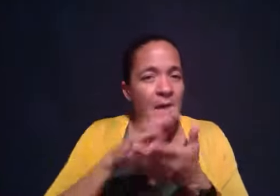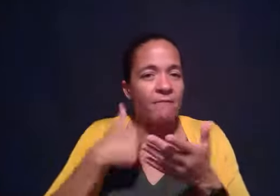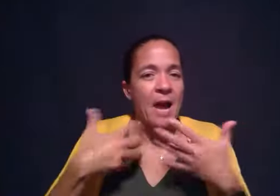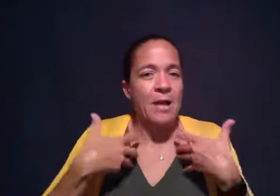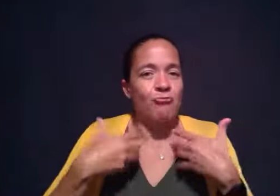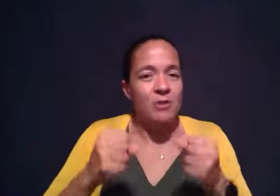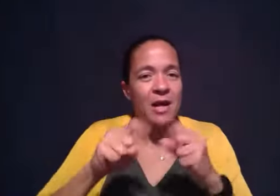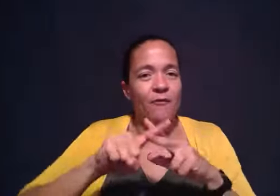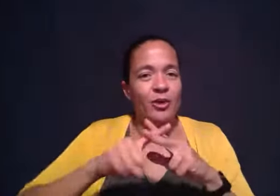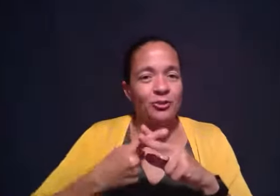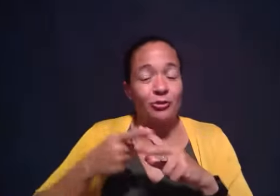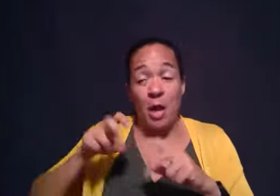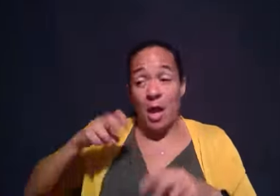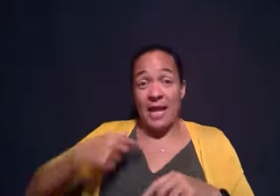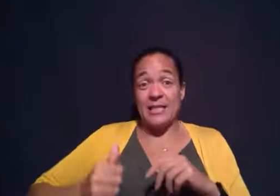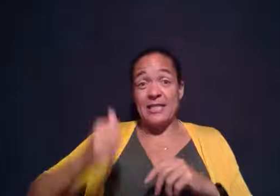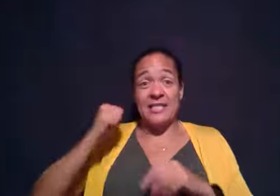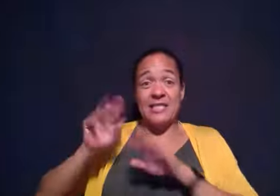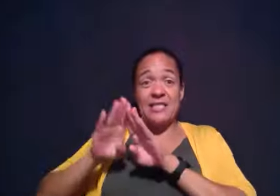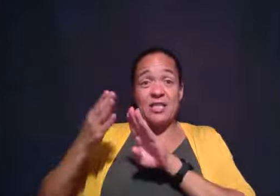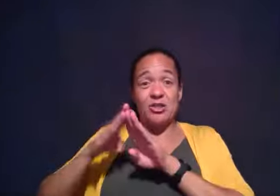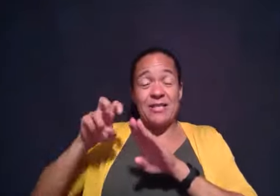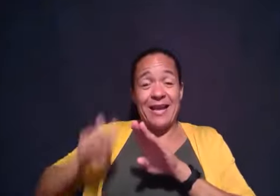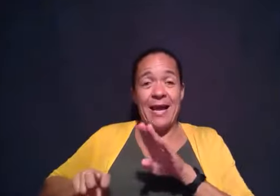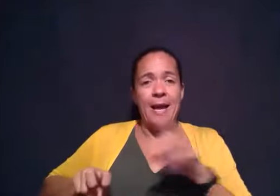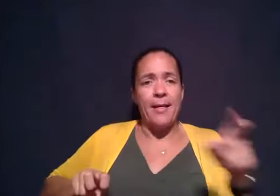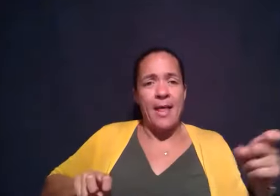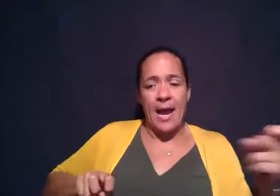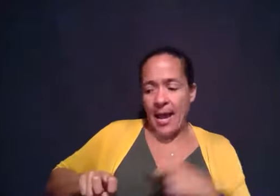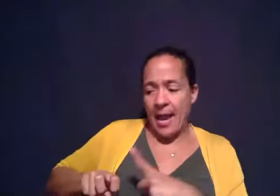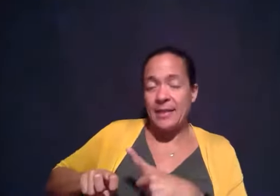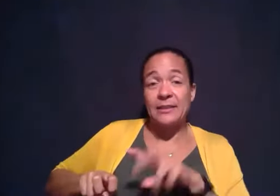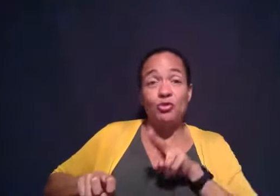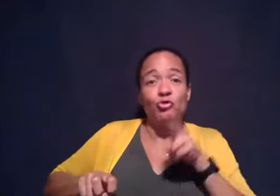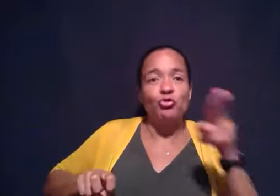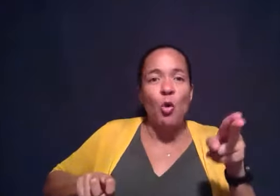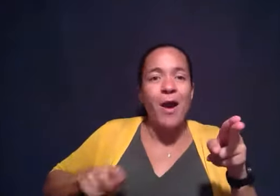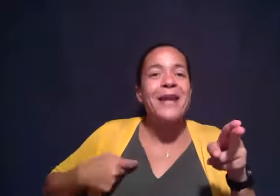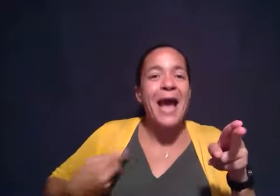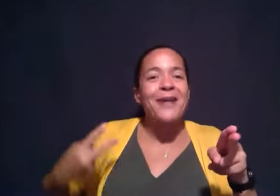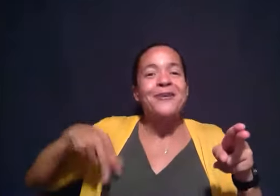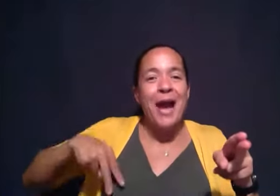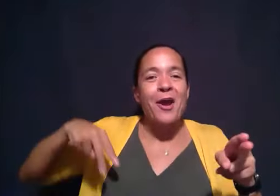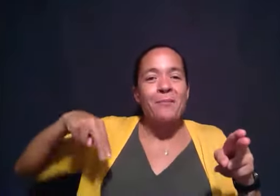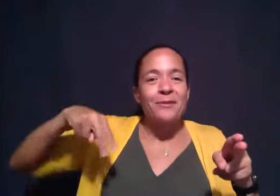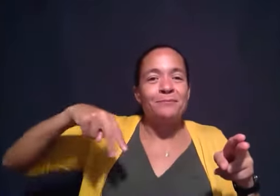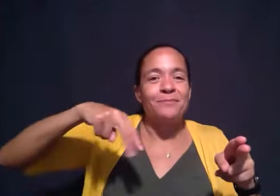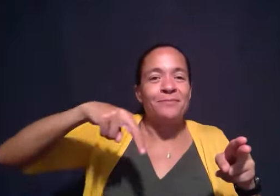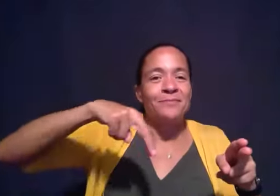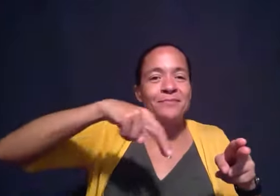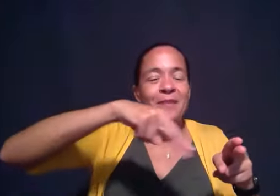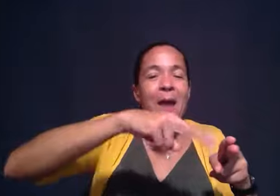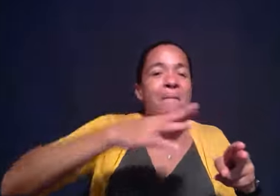to a chair that was suggested to me by one of the members of Alcoholics Anonymous. Because I've come to believe that I am always in